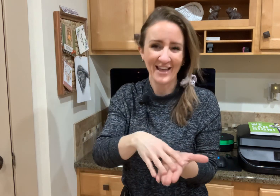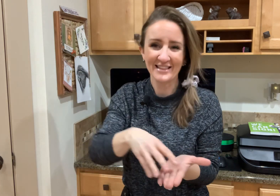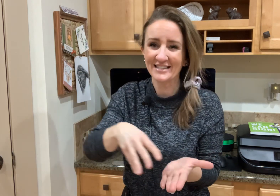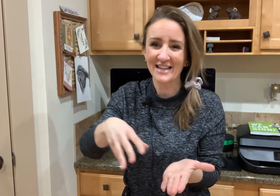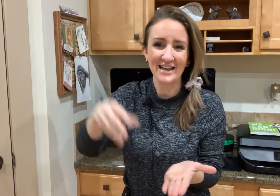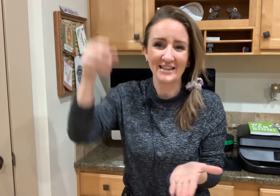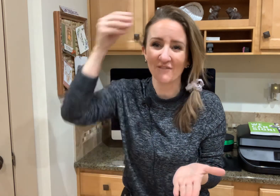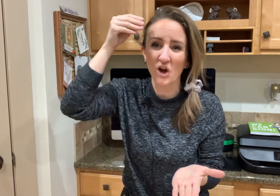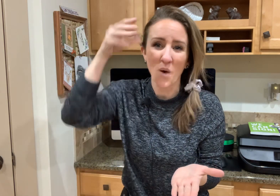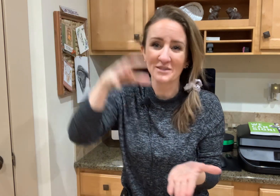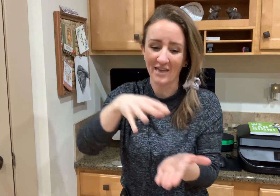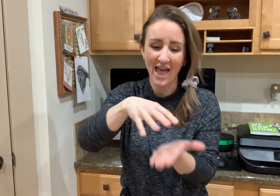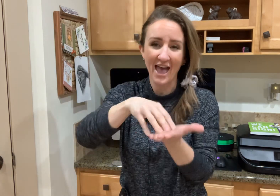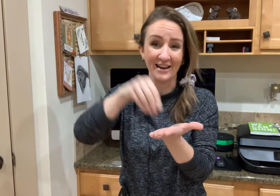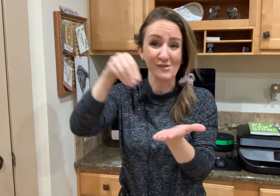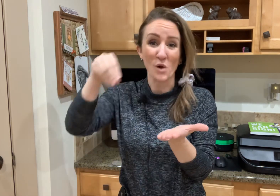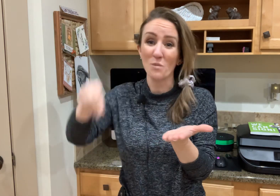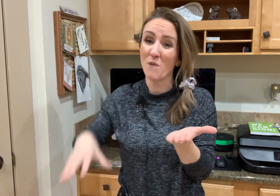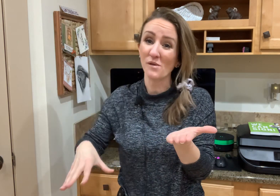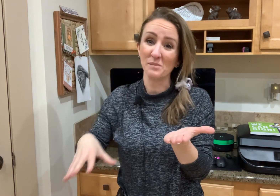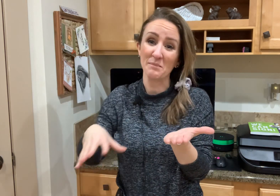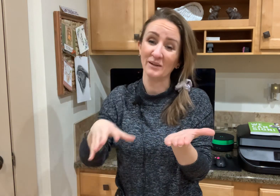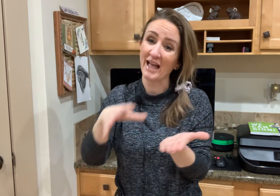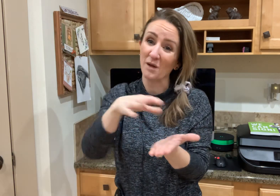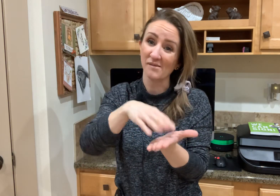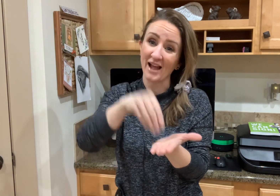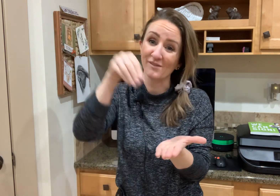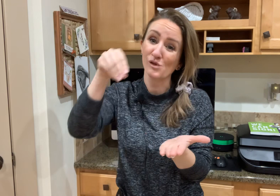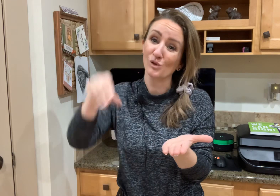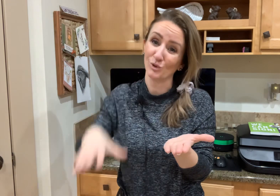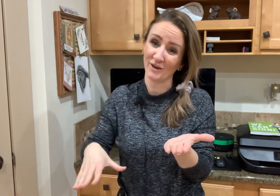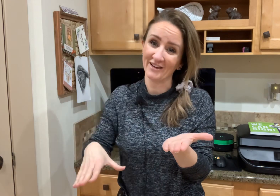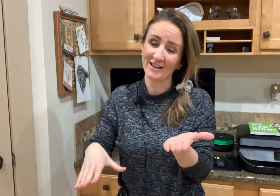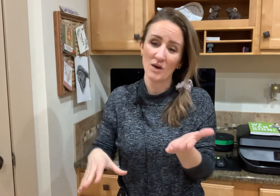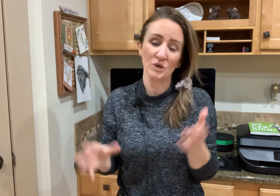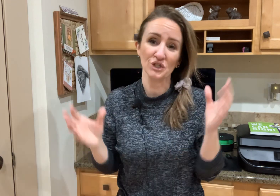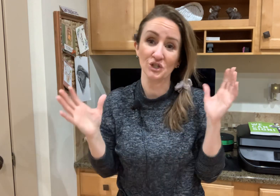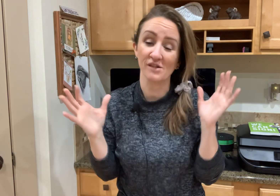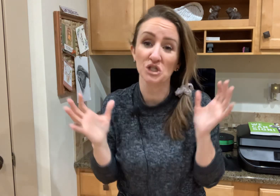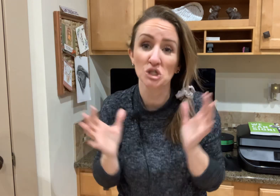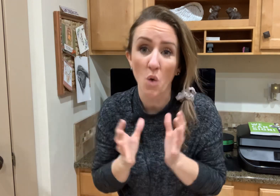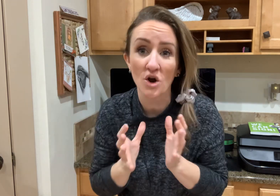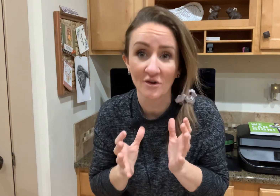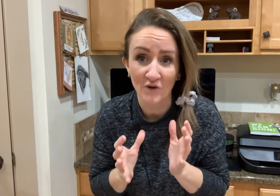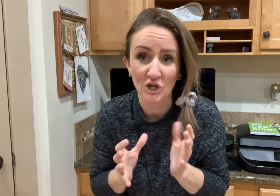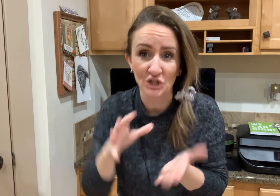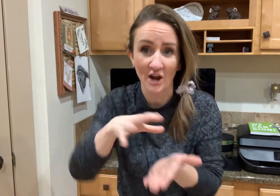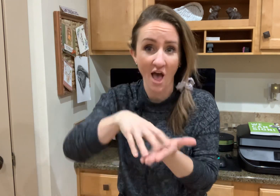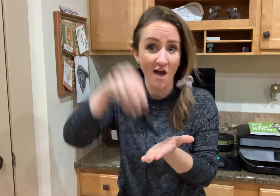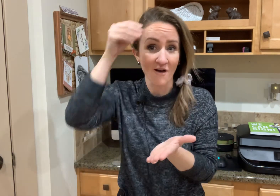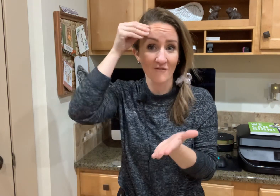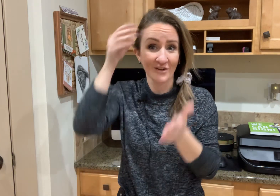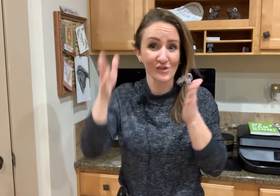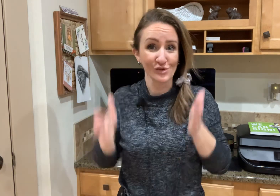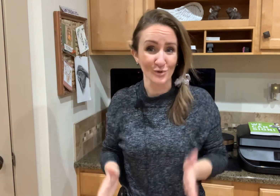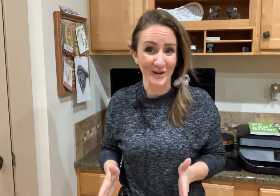the sign didn't even go up to the head. So most people now sign student, which is just a shortened version of student.